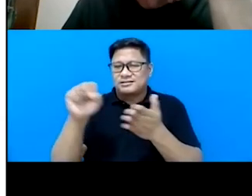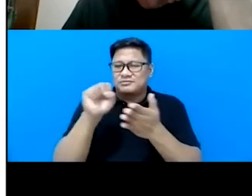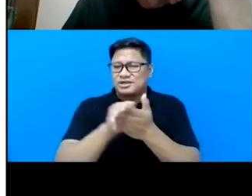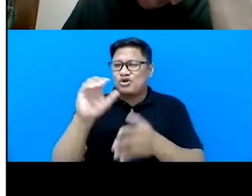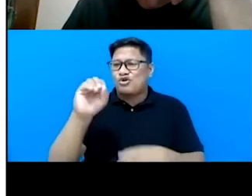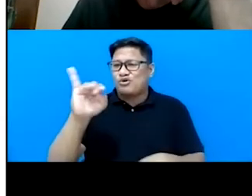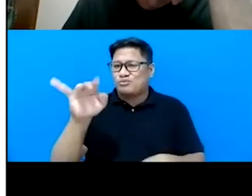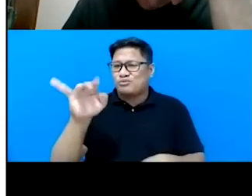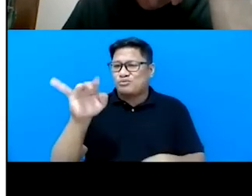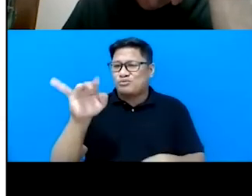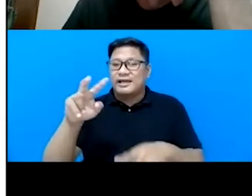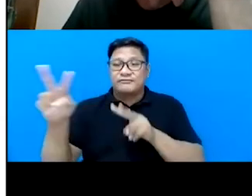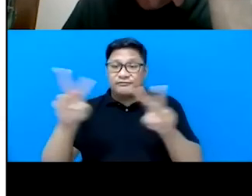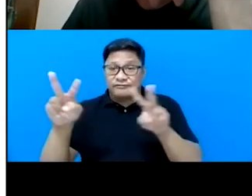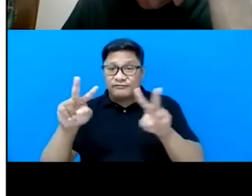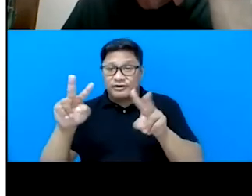and verb, word order.